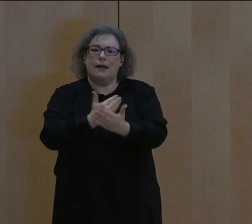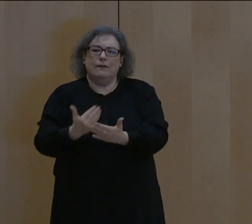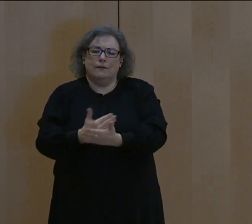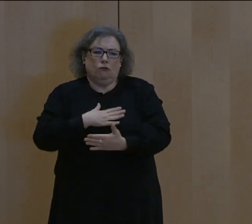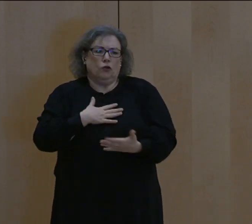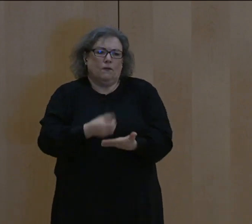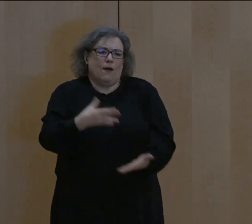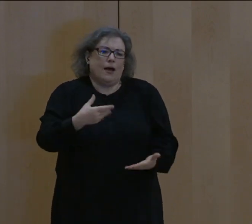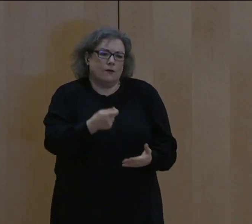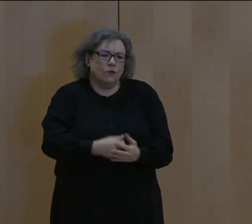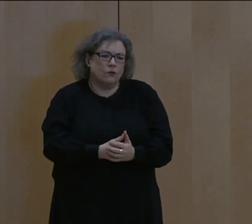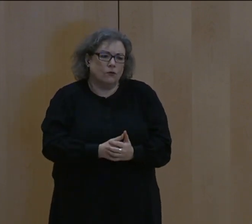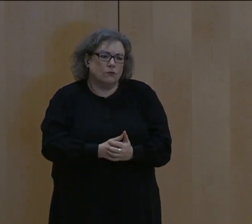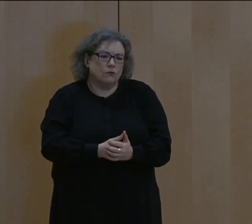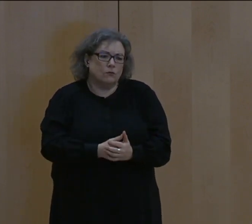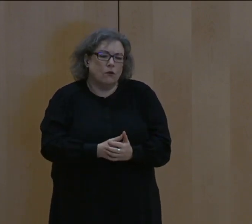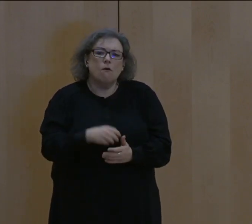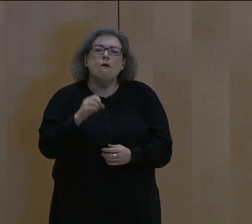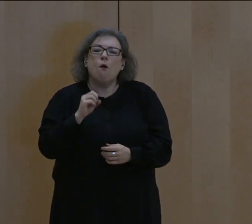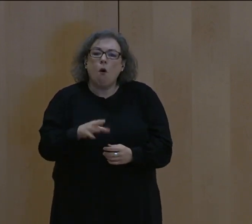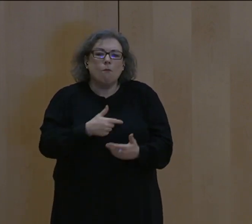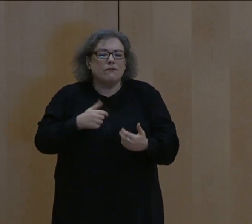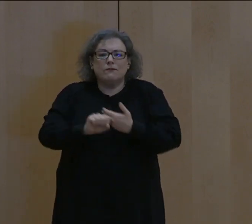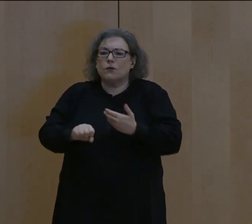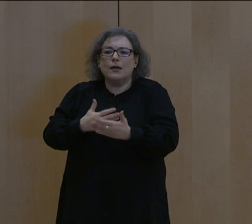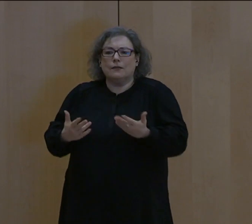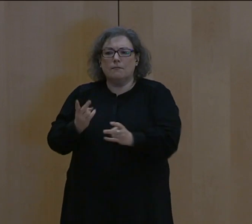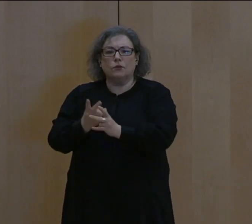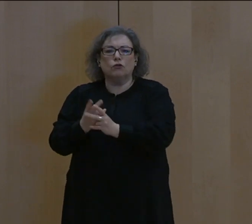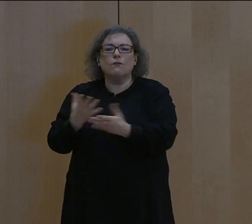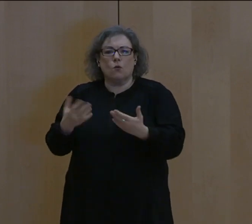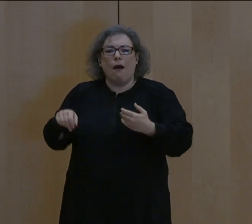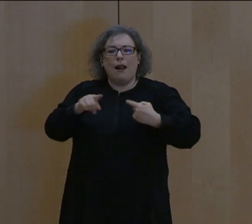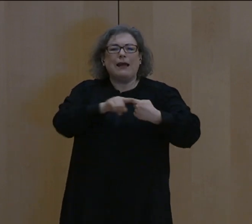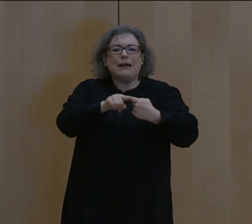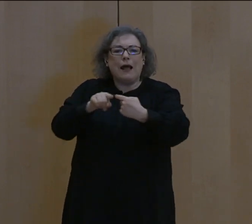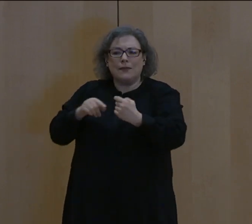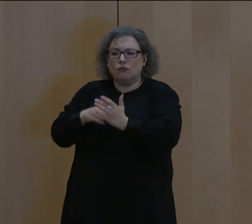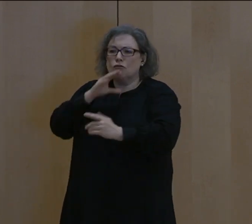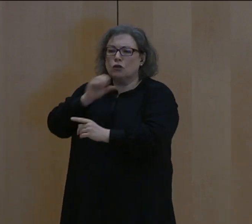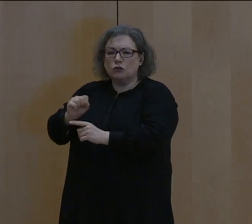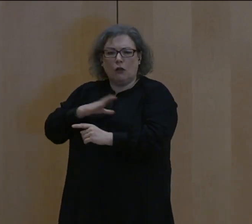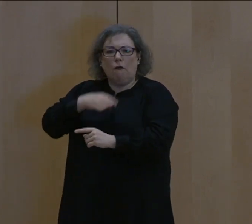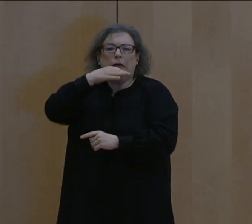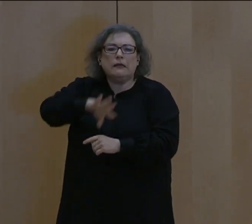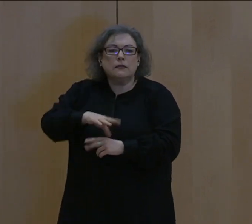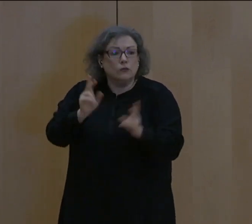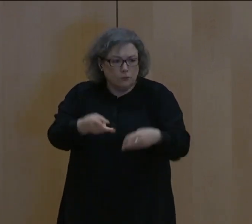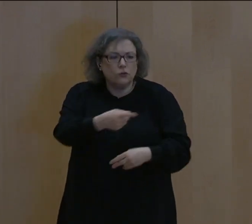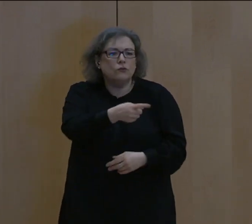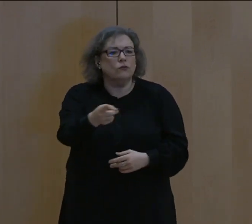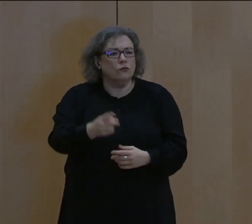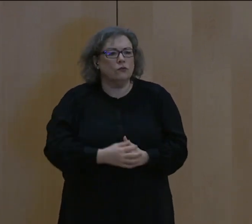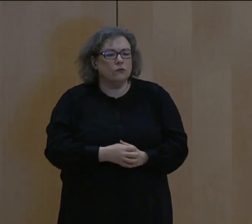Russia are in danger from now on. It would mean that you were in danger because it's only the sea which